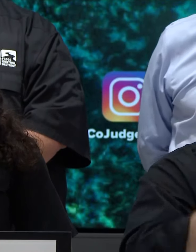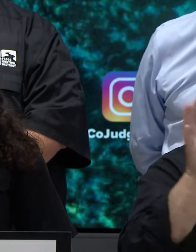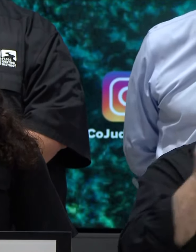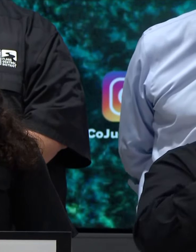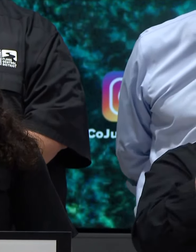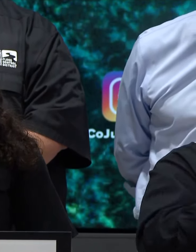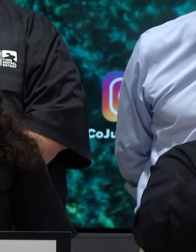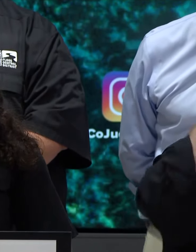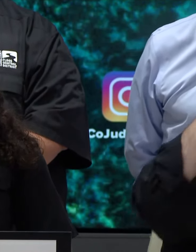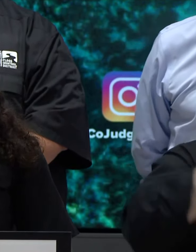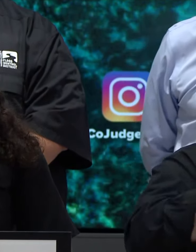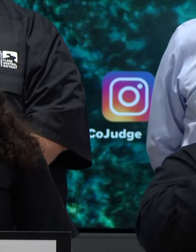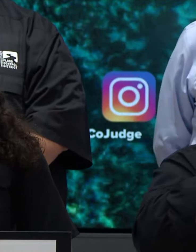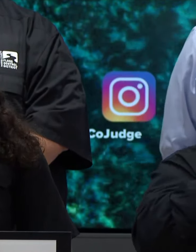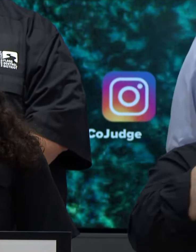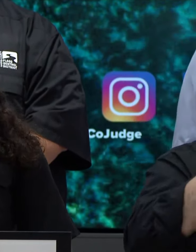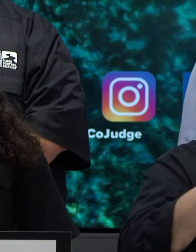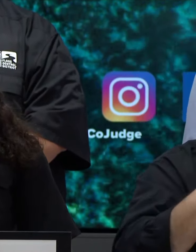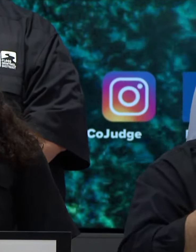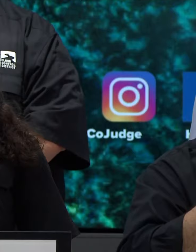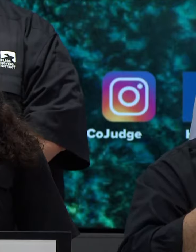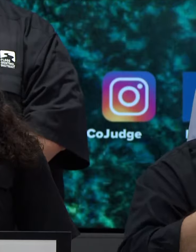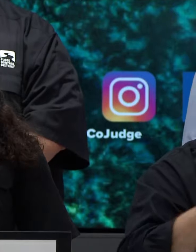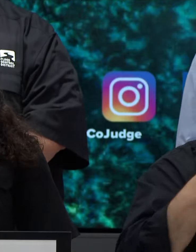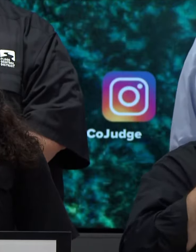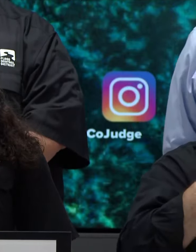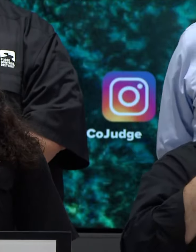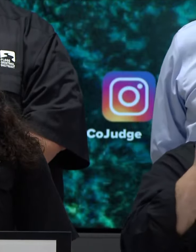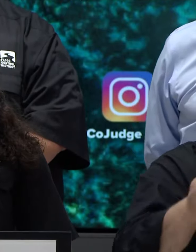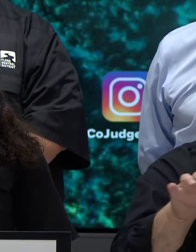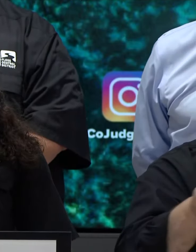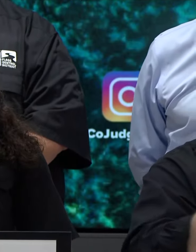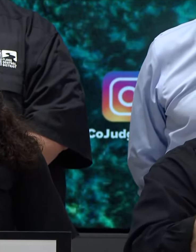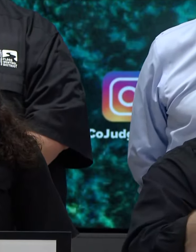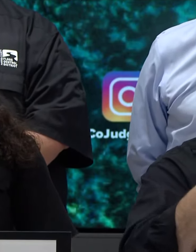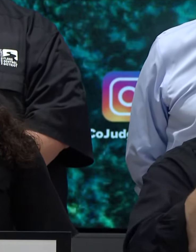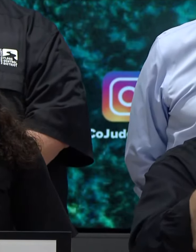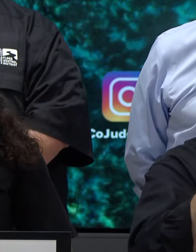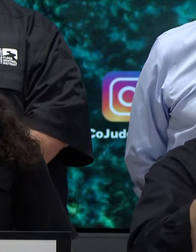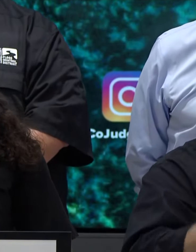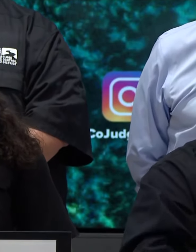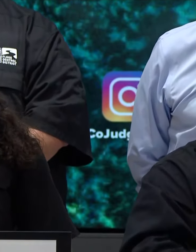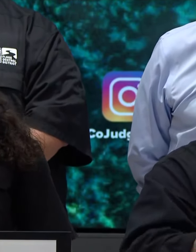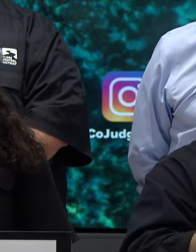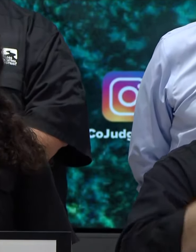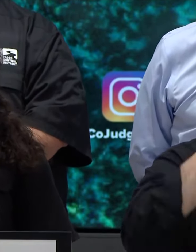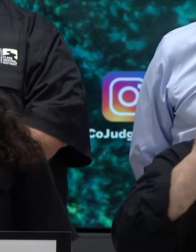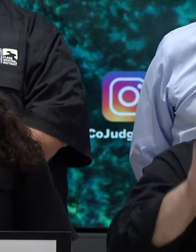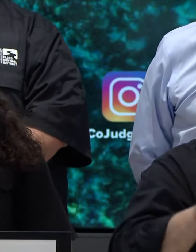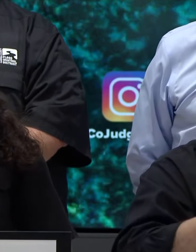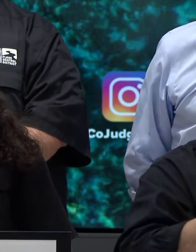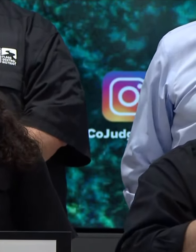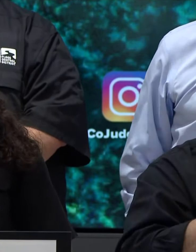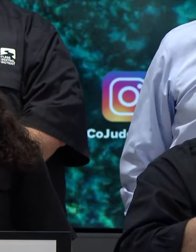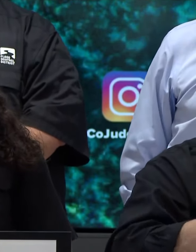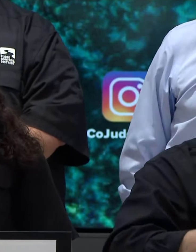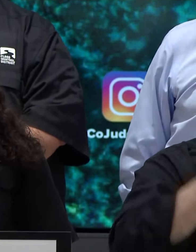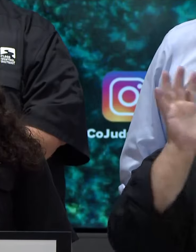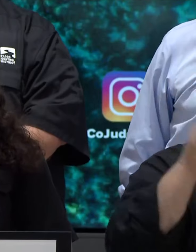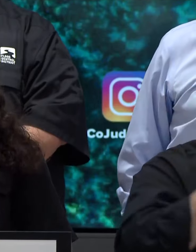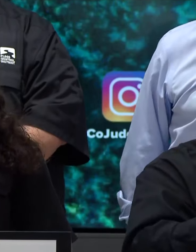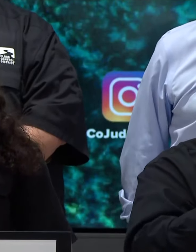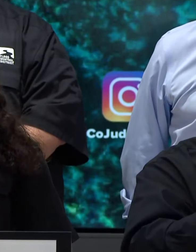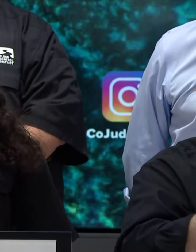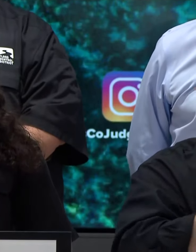don't work for me. They don't report to me. But what I can do as a leader is advocate for that transparency and facilitate that conversation between